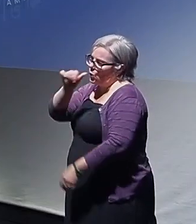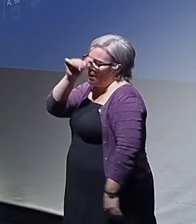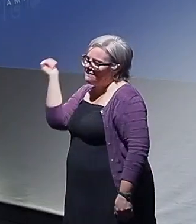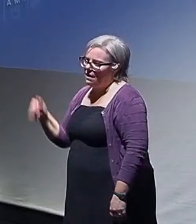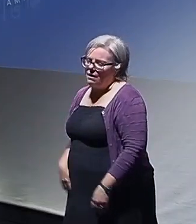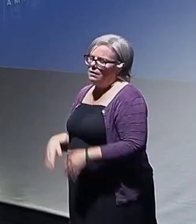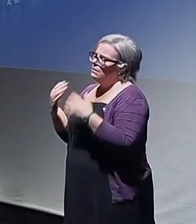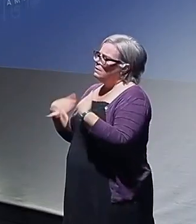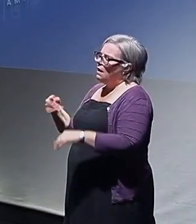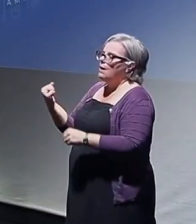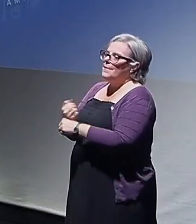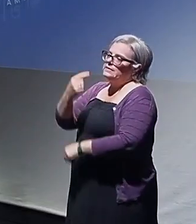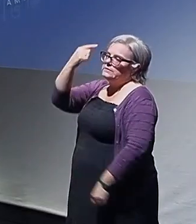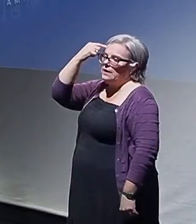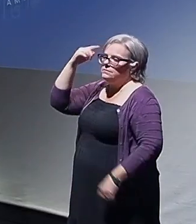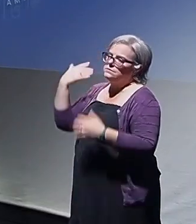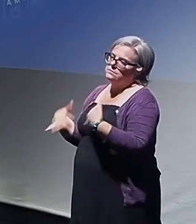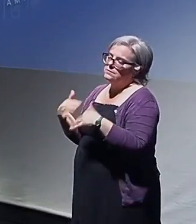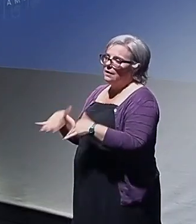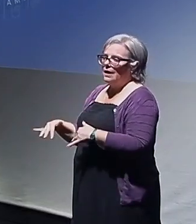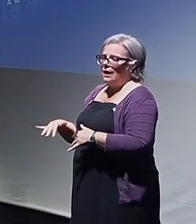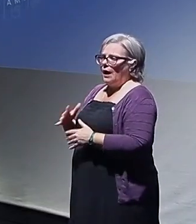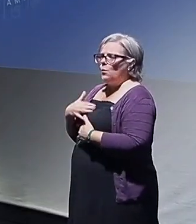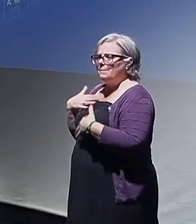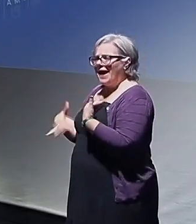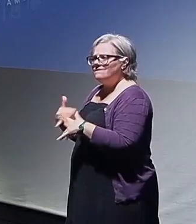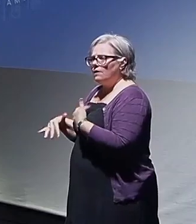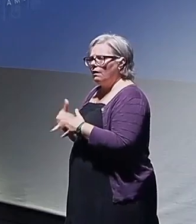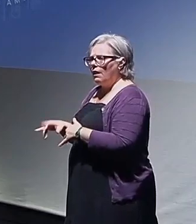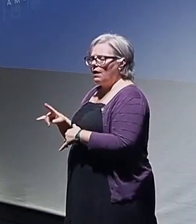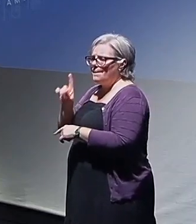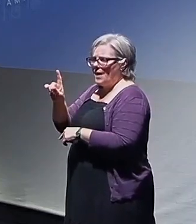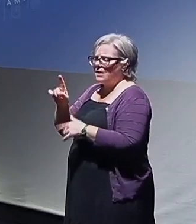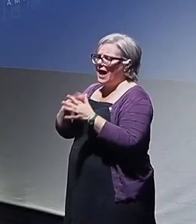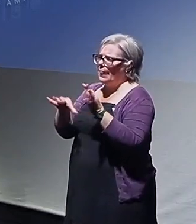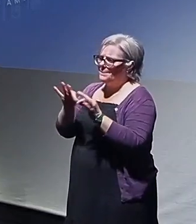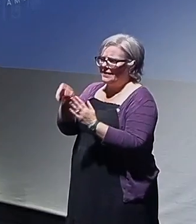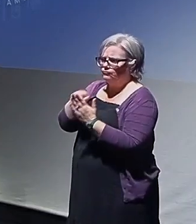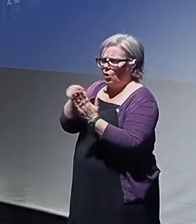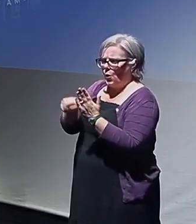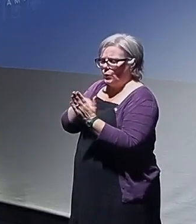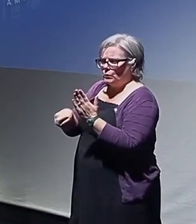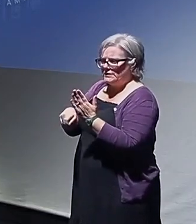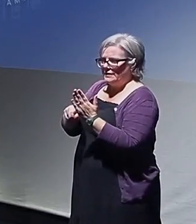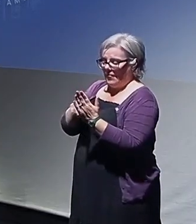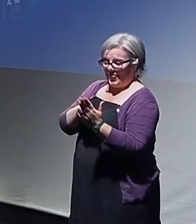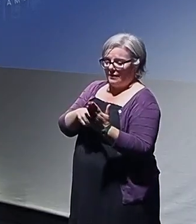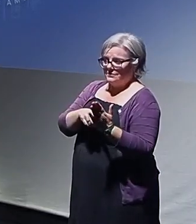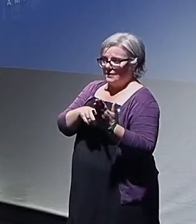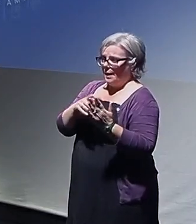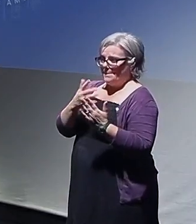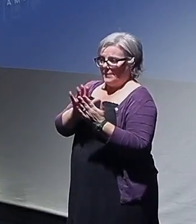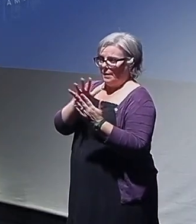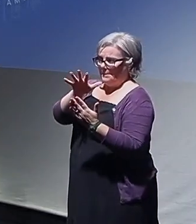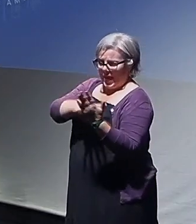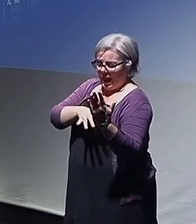that makes so much sense. And it was so painful, but how brilliant that a man like that this film can grow with you. That's how